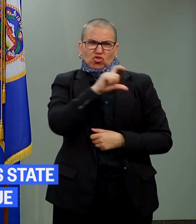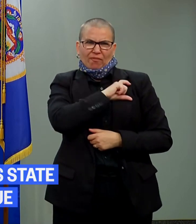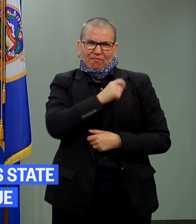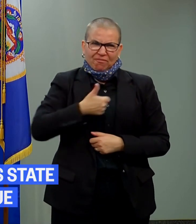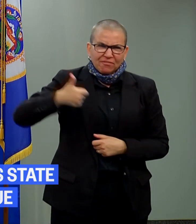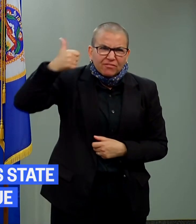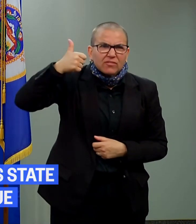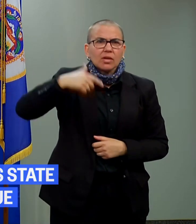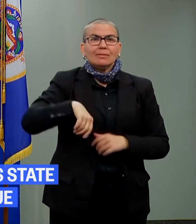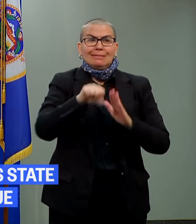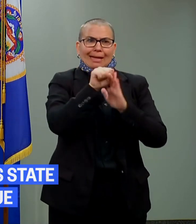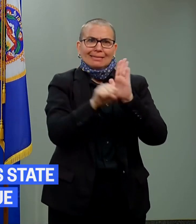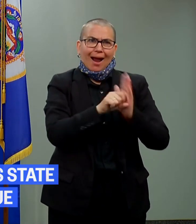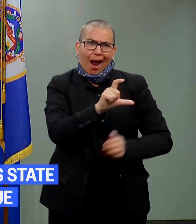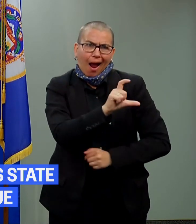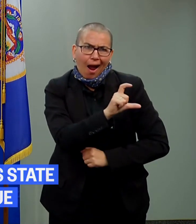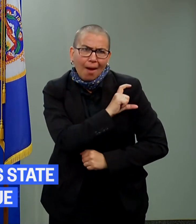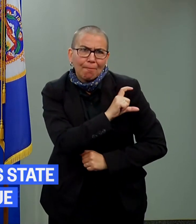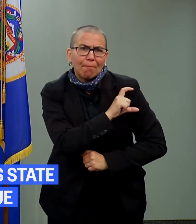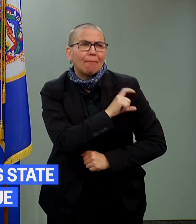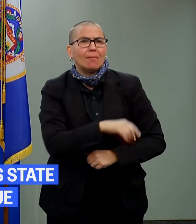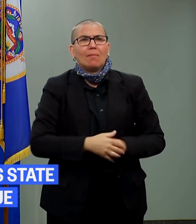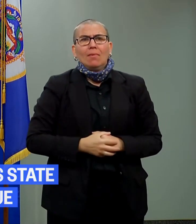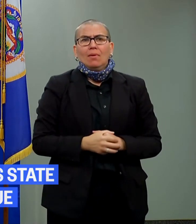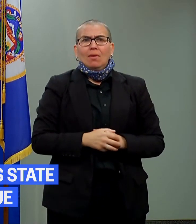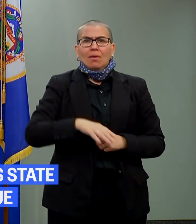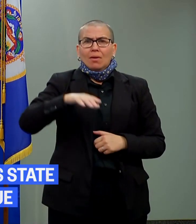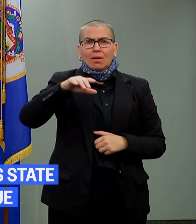intel analysts, fire and EMS,